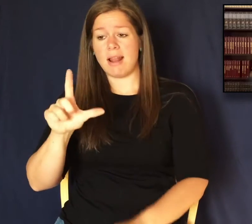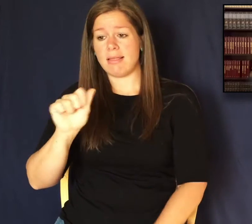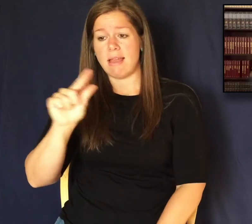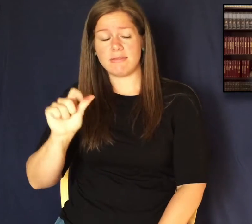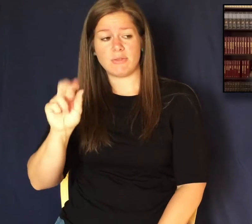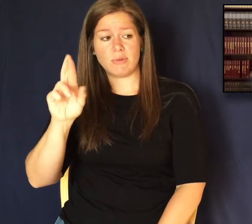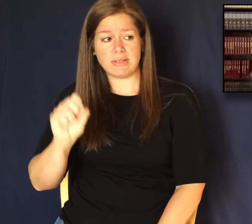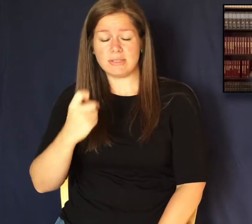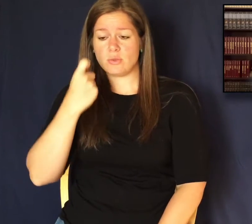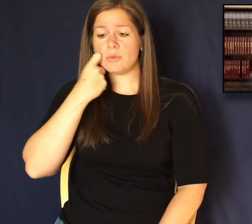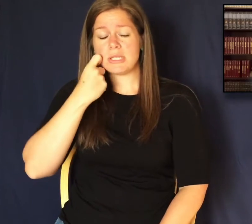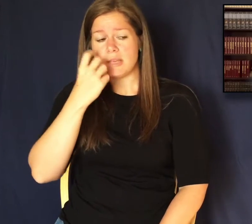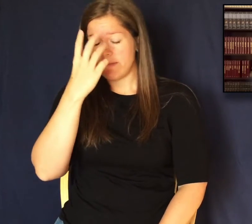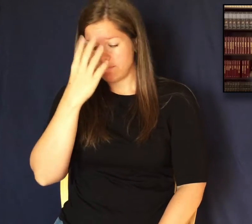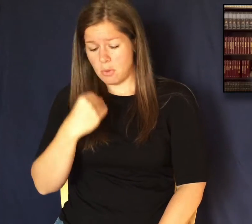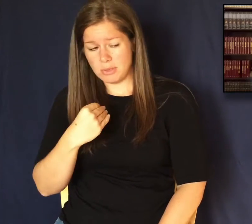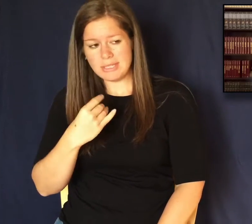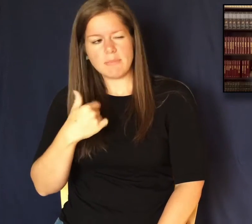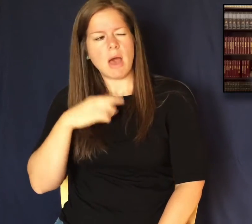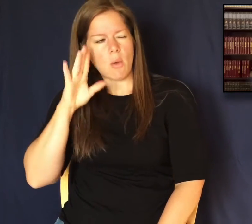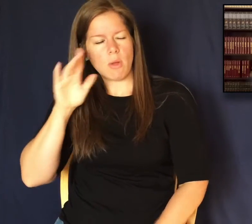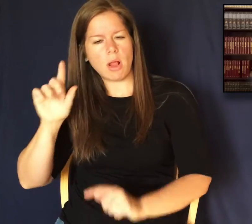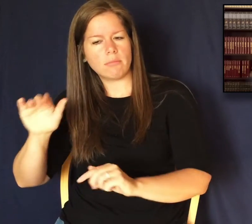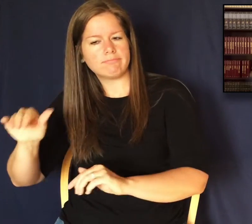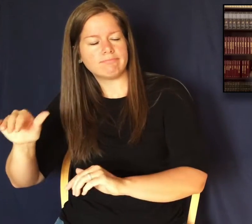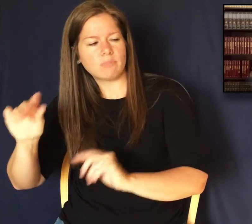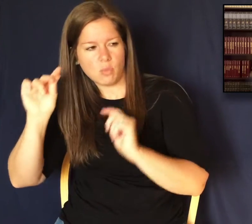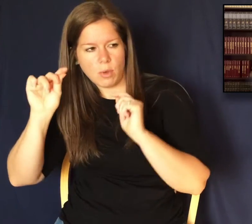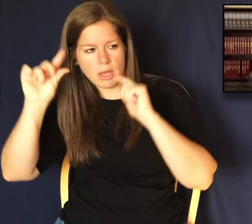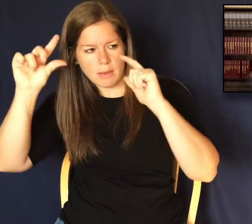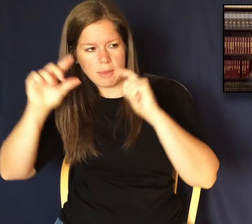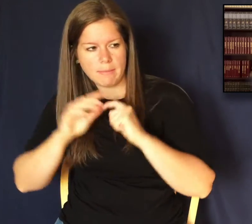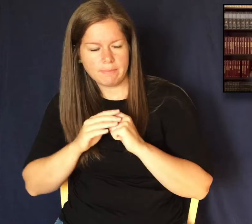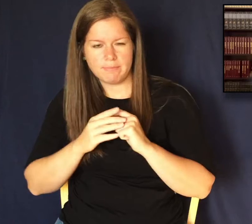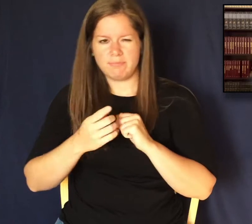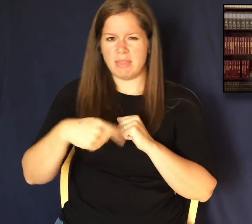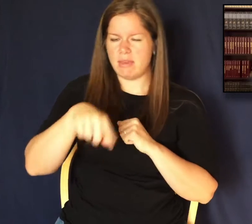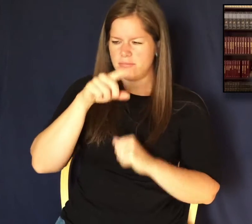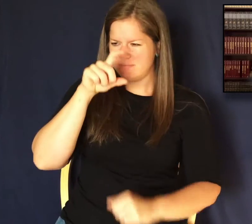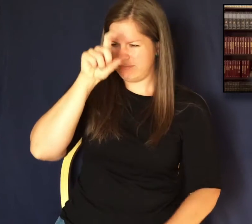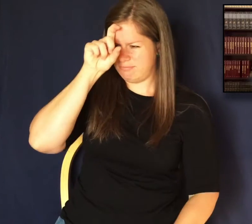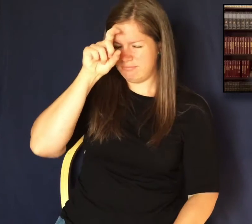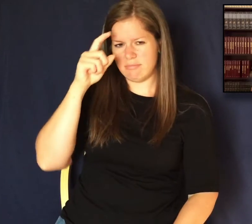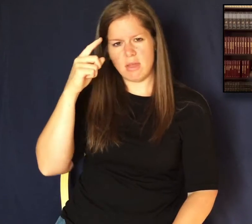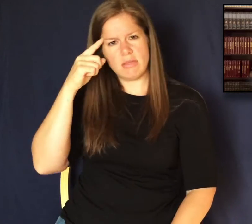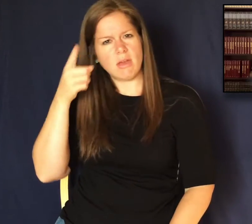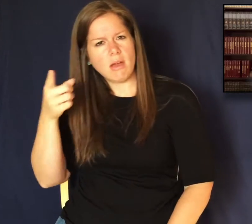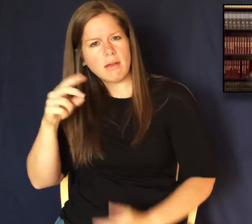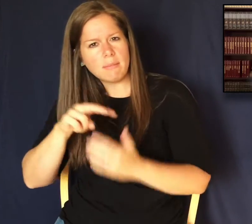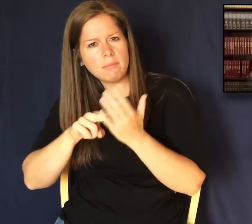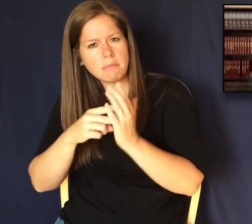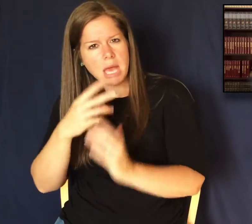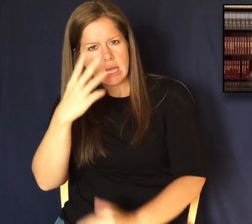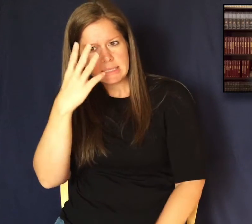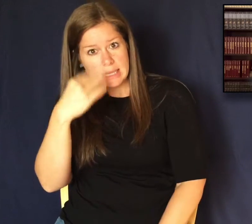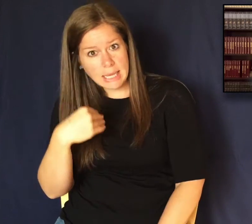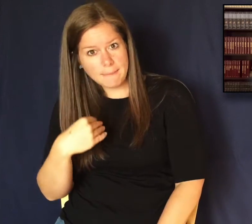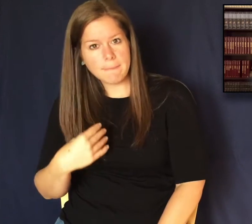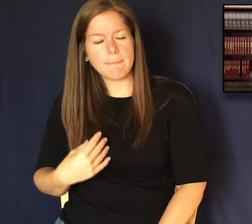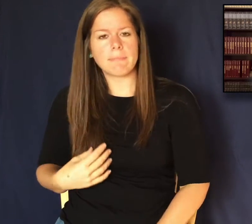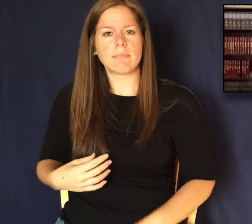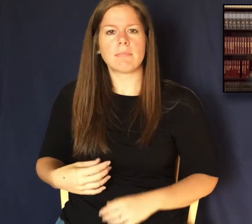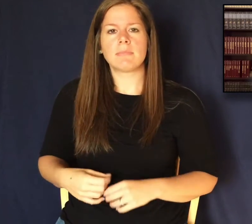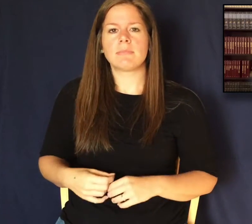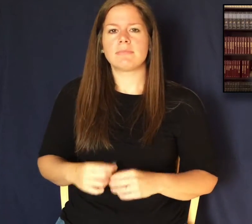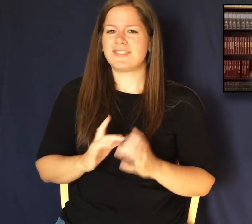to him, "Lord, if he has fallen asleep, he'll recover." Now Jesus had spoken of his death, but they thought he meant taking rest in sleep. Jesus told them